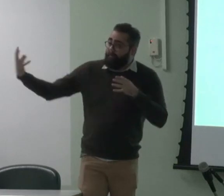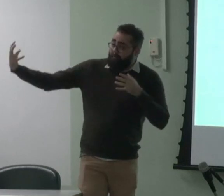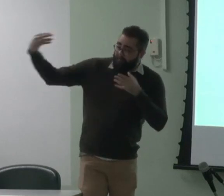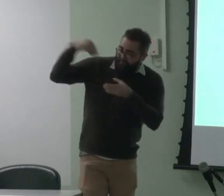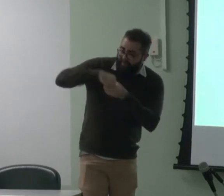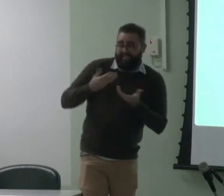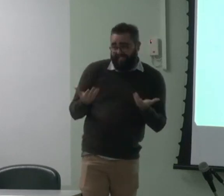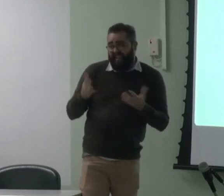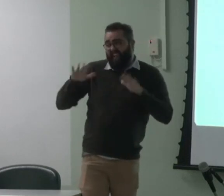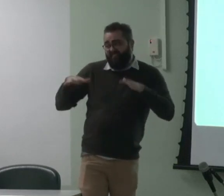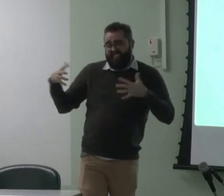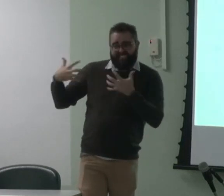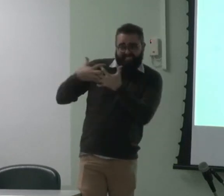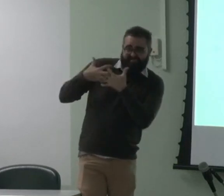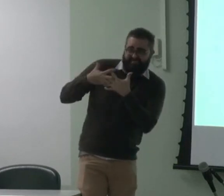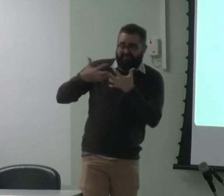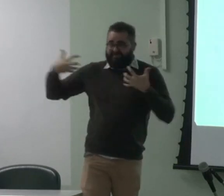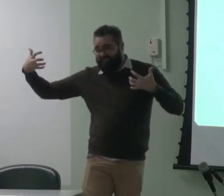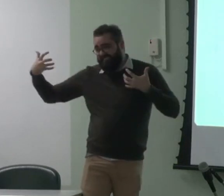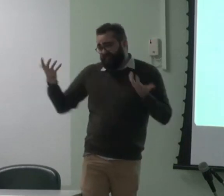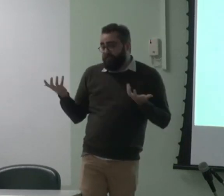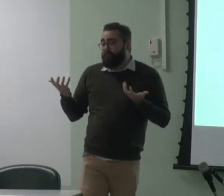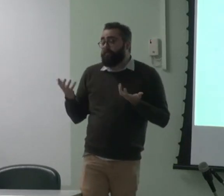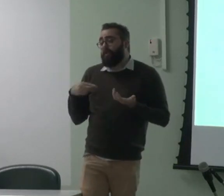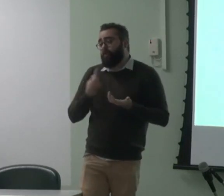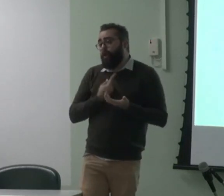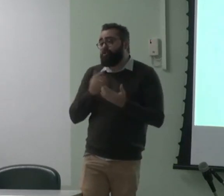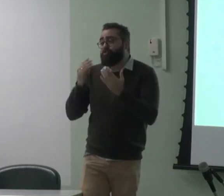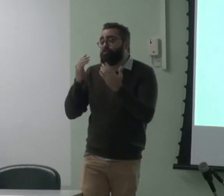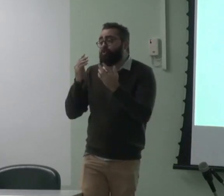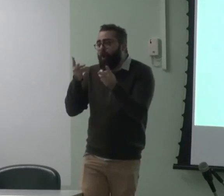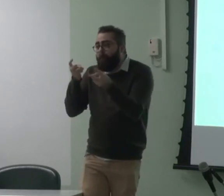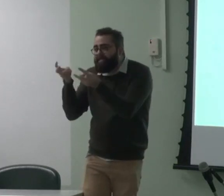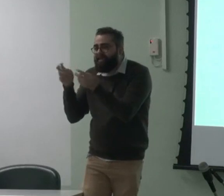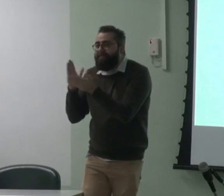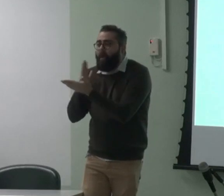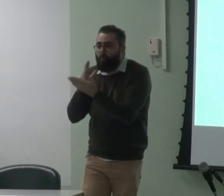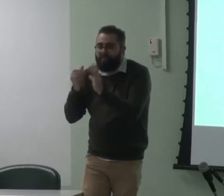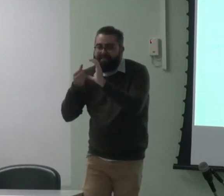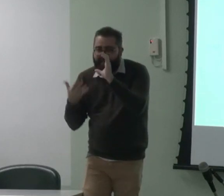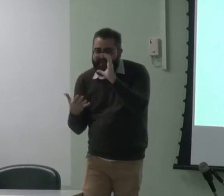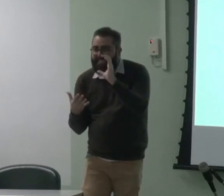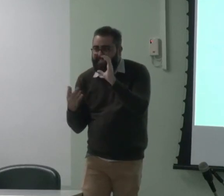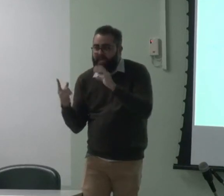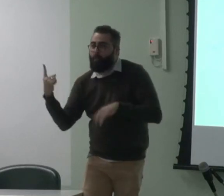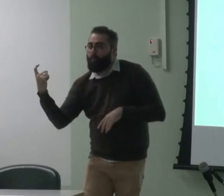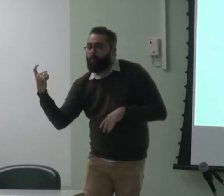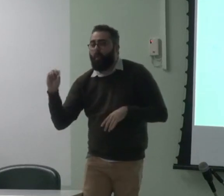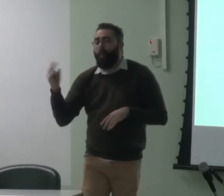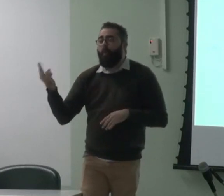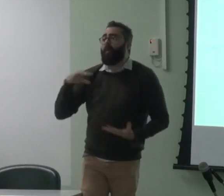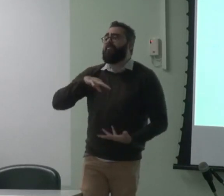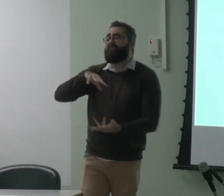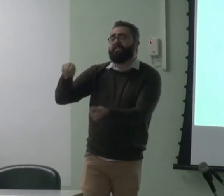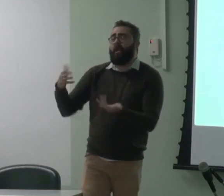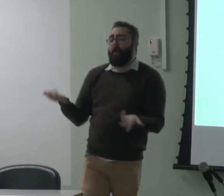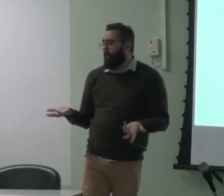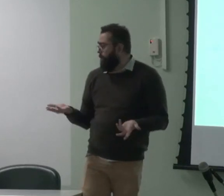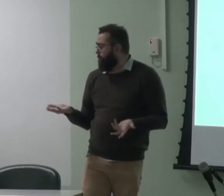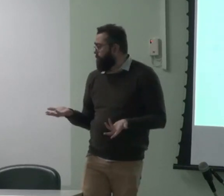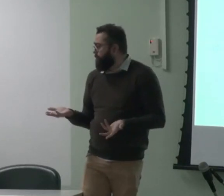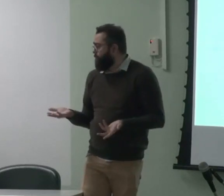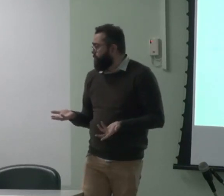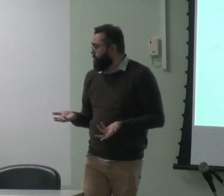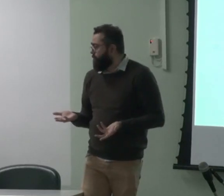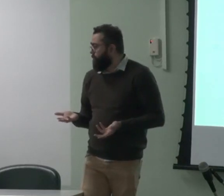able to observe some features that are simply shared by them. So I think it's at least